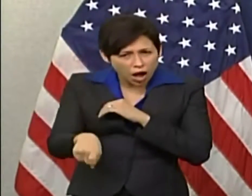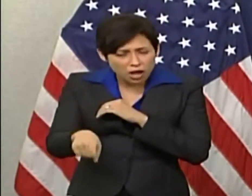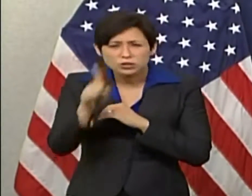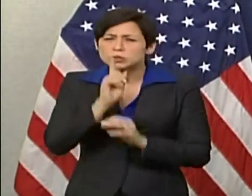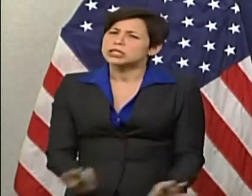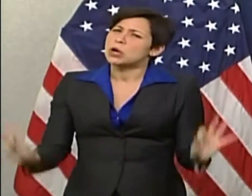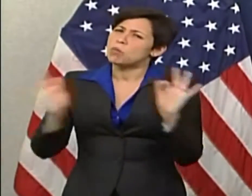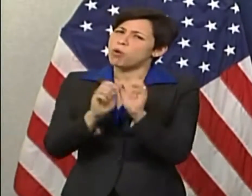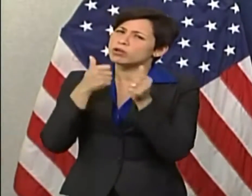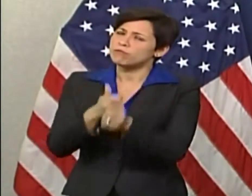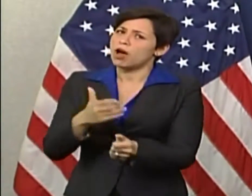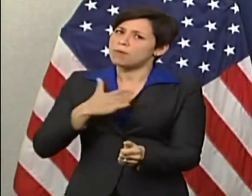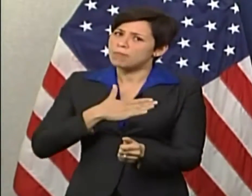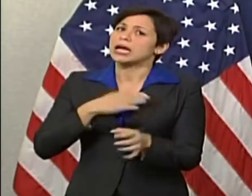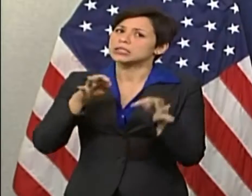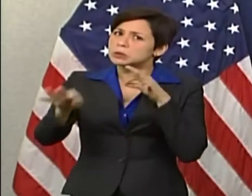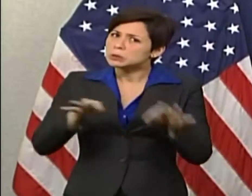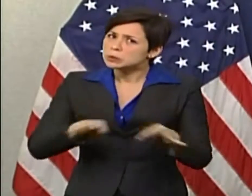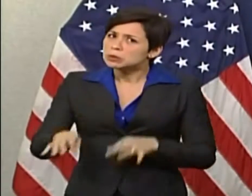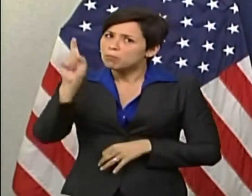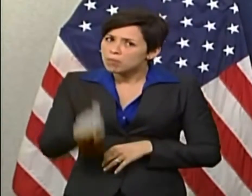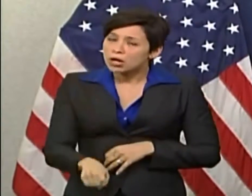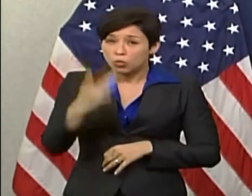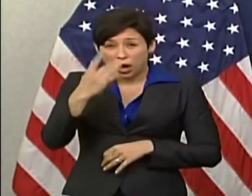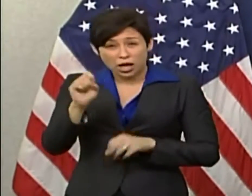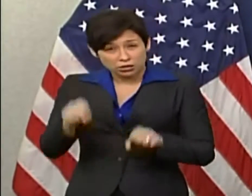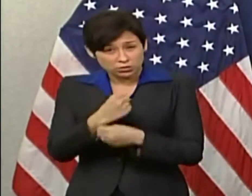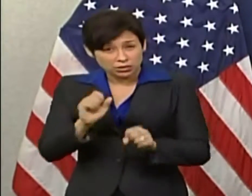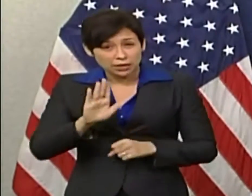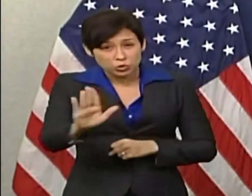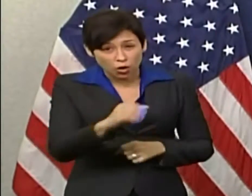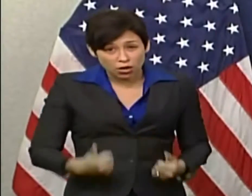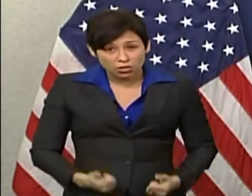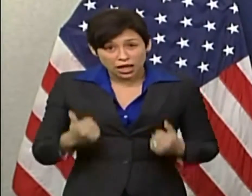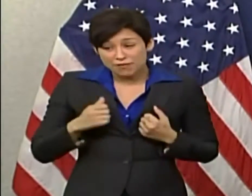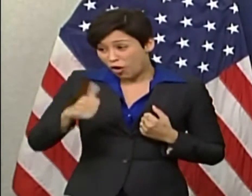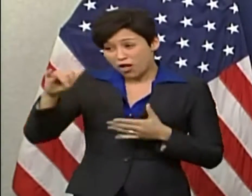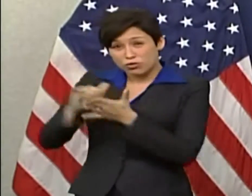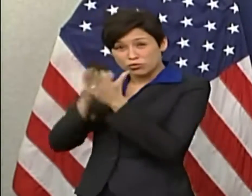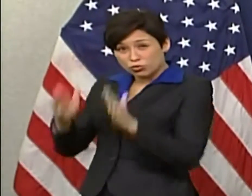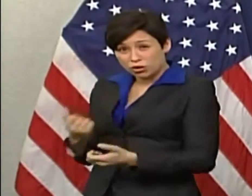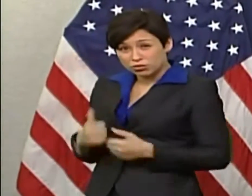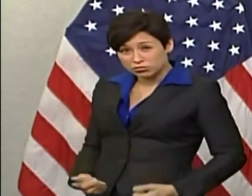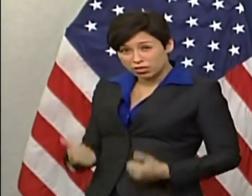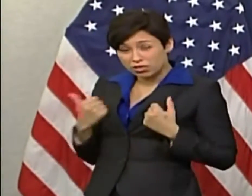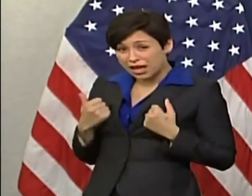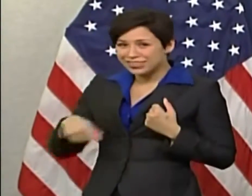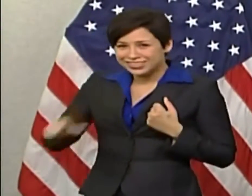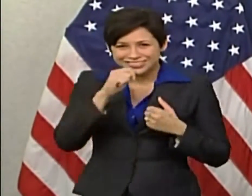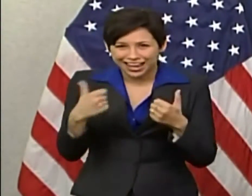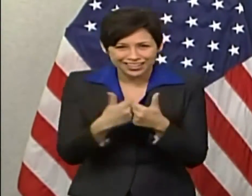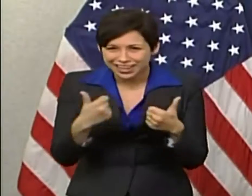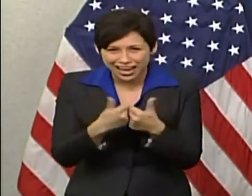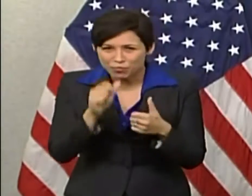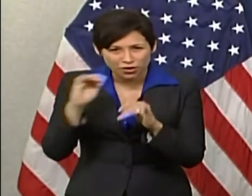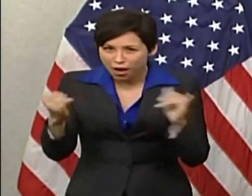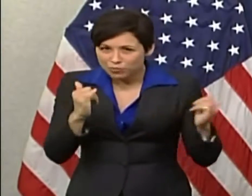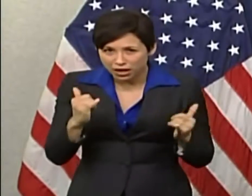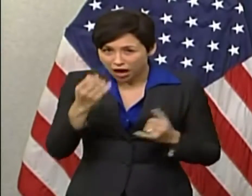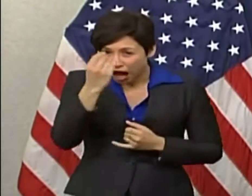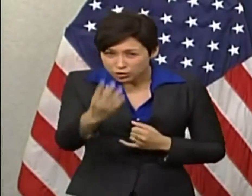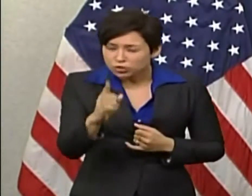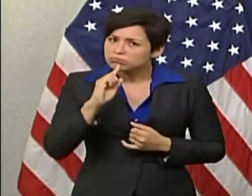important that you follow these instructions. It could save your life or the life of a fellow New Yorker. These are not games. We've said from the very